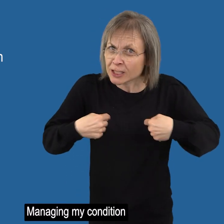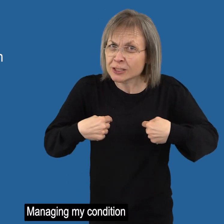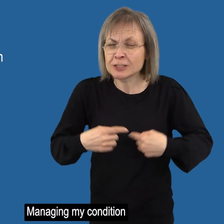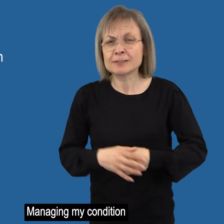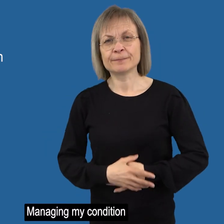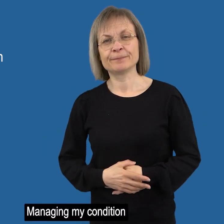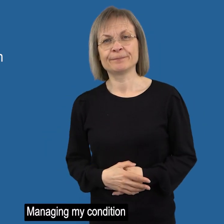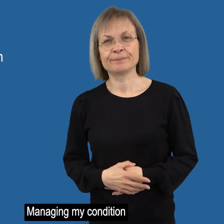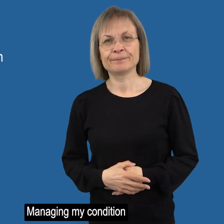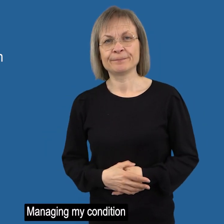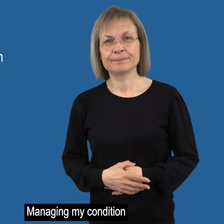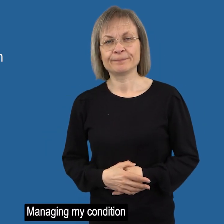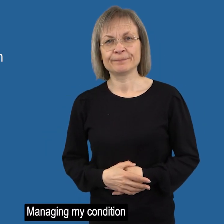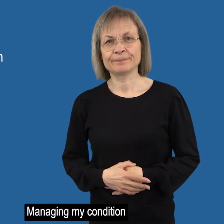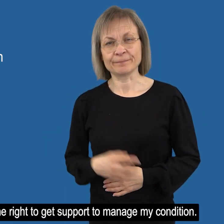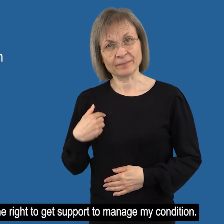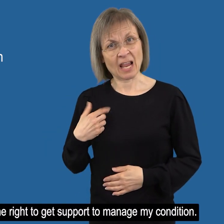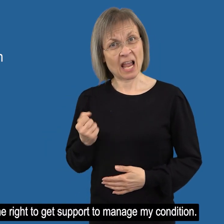Managing my condition.